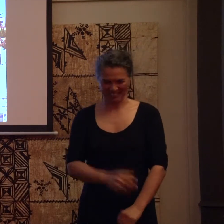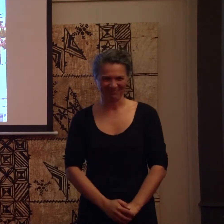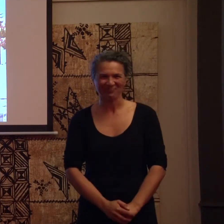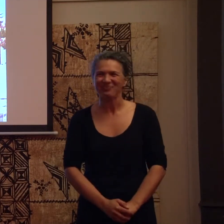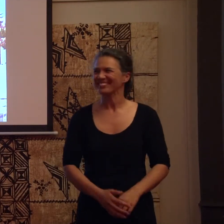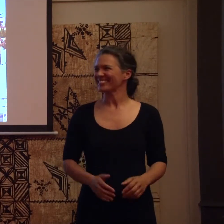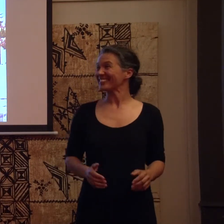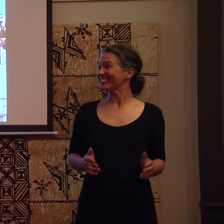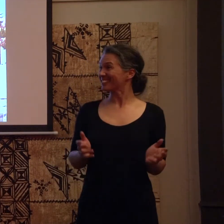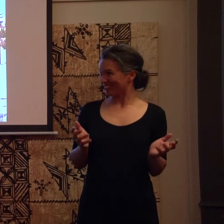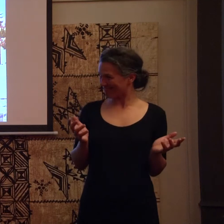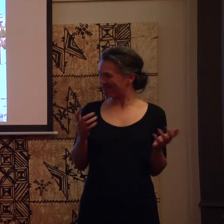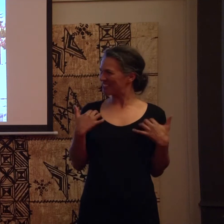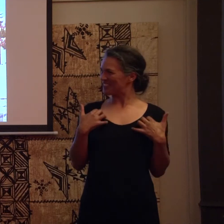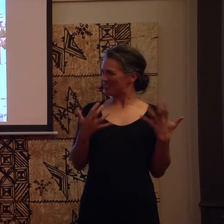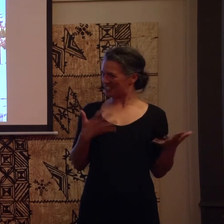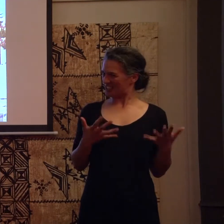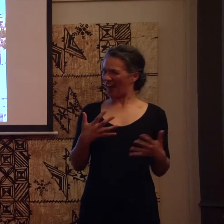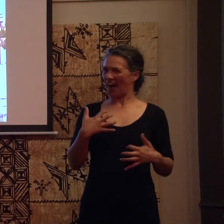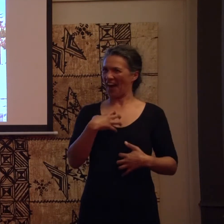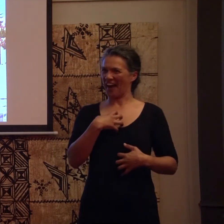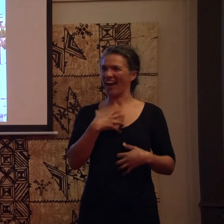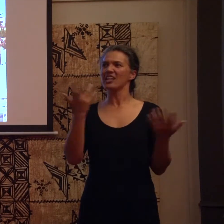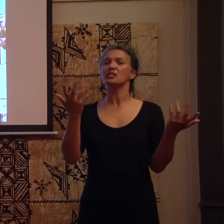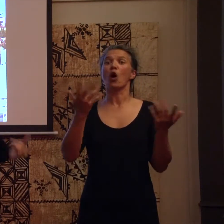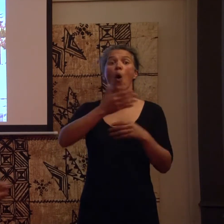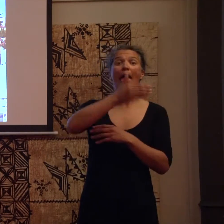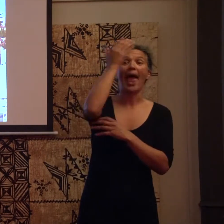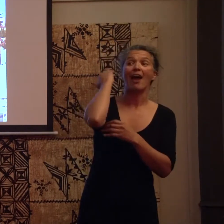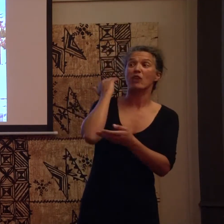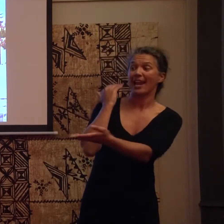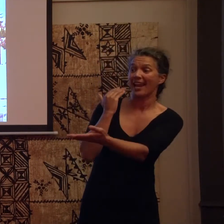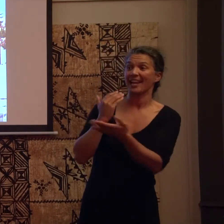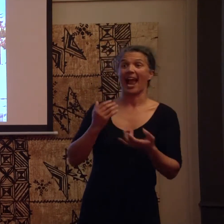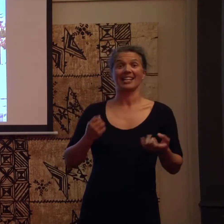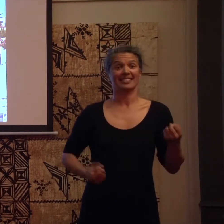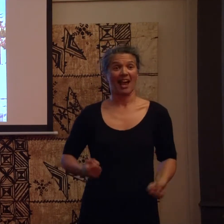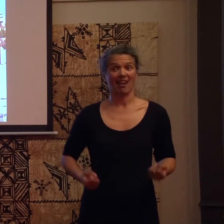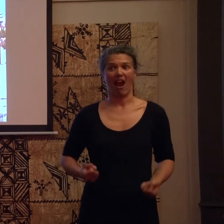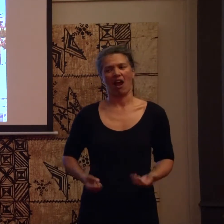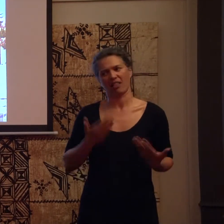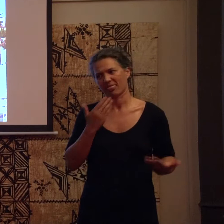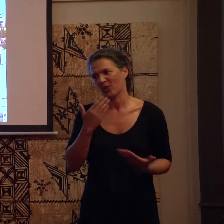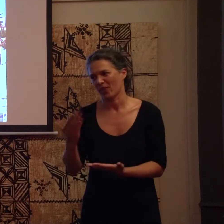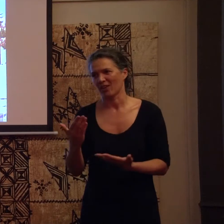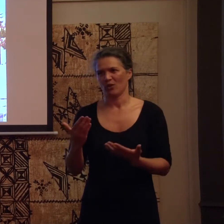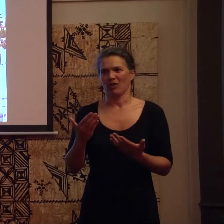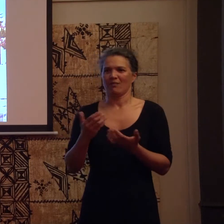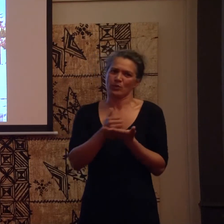all right. So thanks a lot to Harry and Tanya for supporting Pecha Kucha when it's in every evening they're